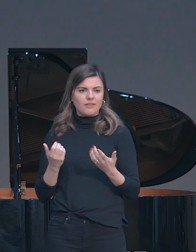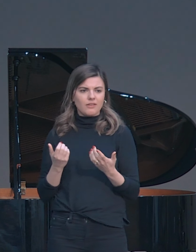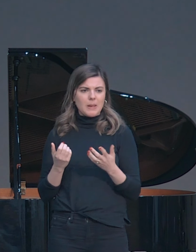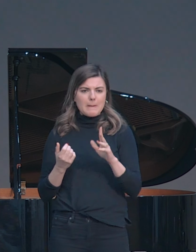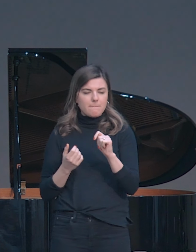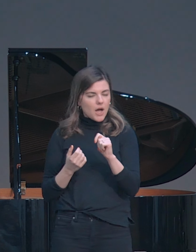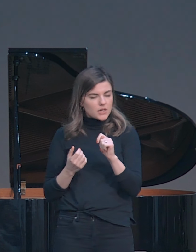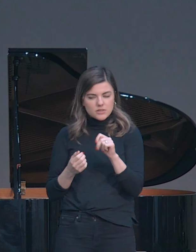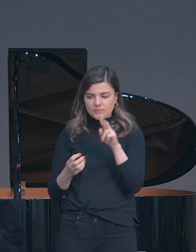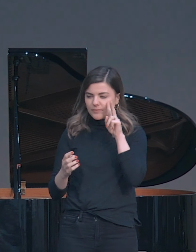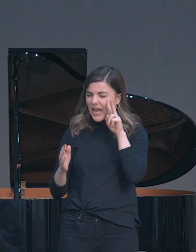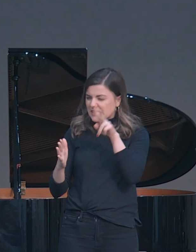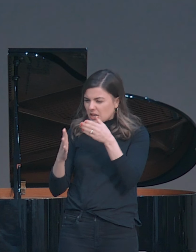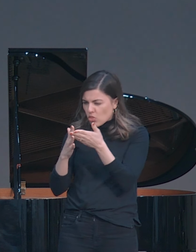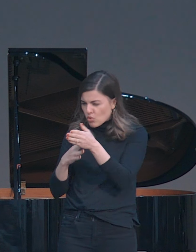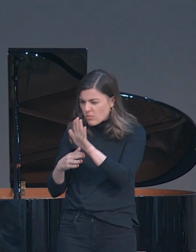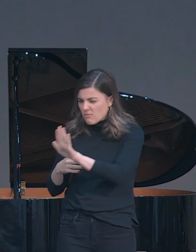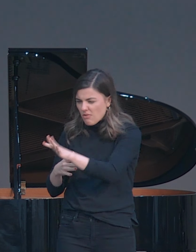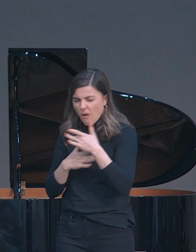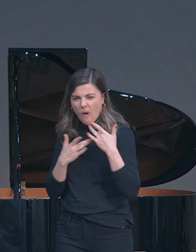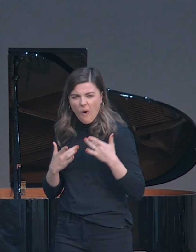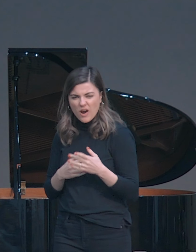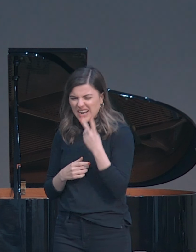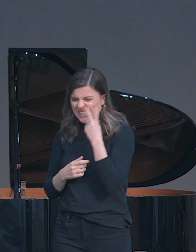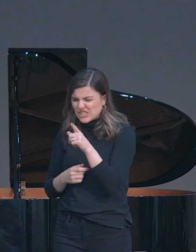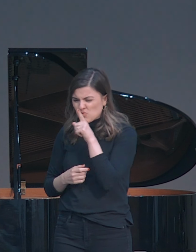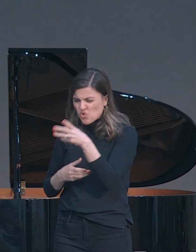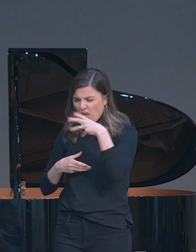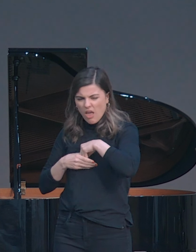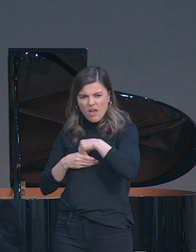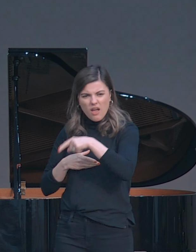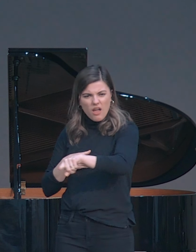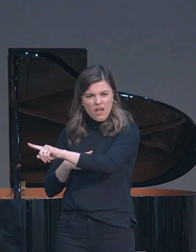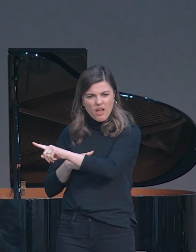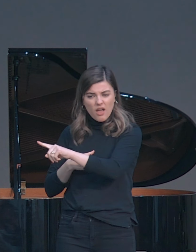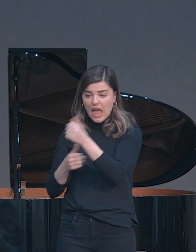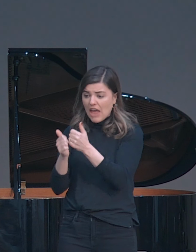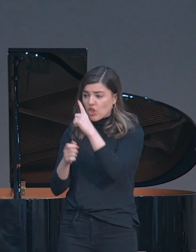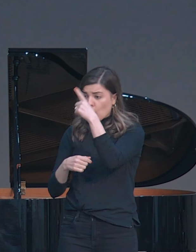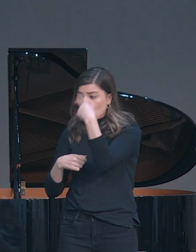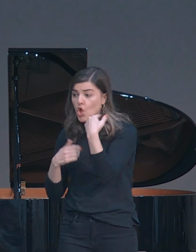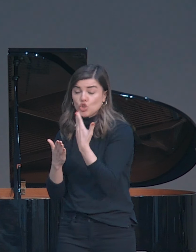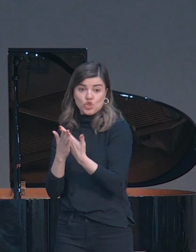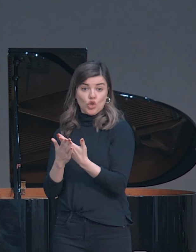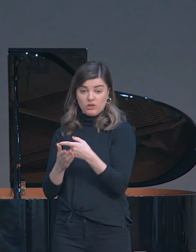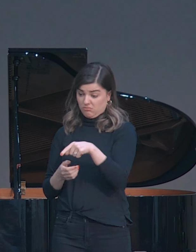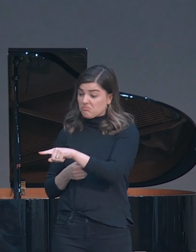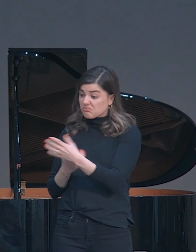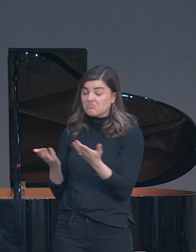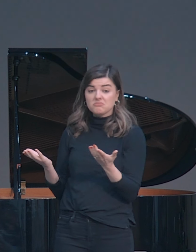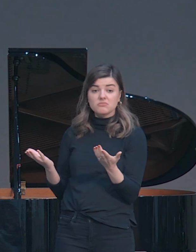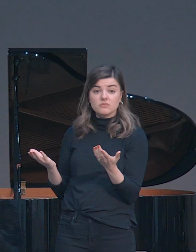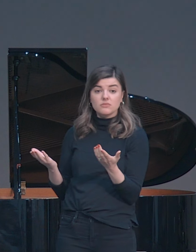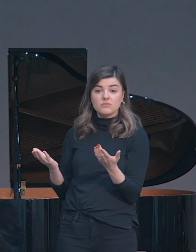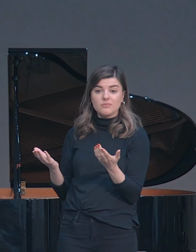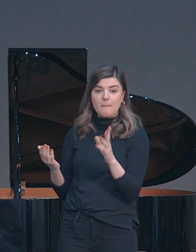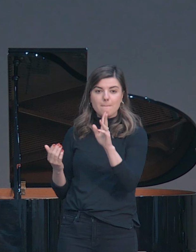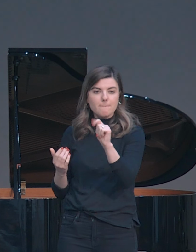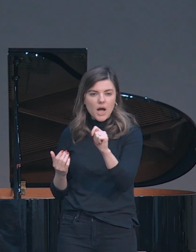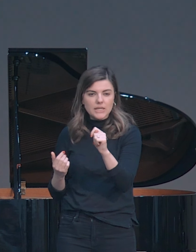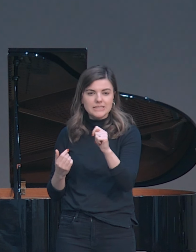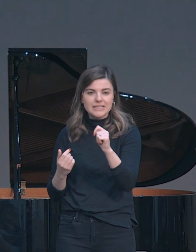But I can see who they truly are. Everything looks good, God says.